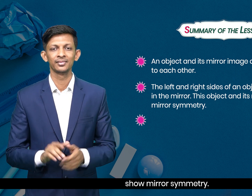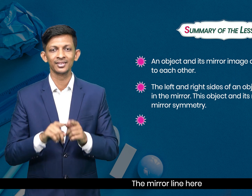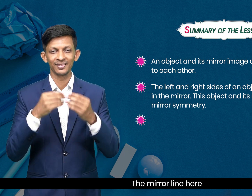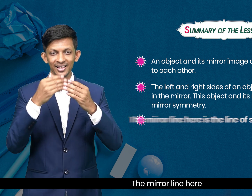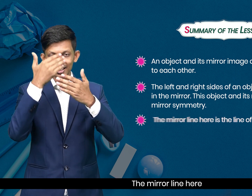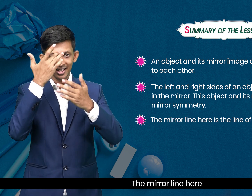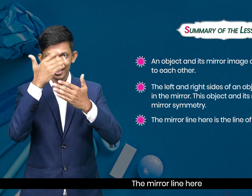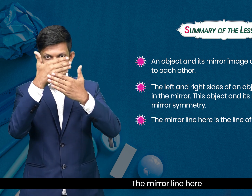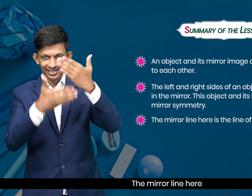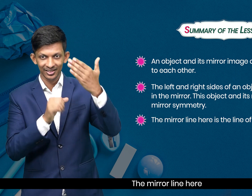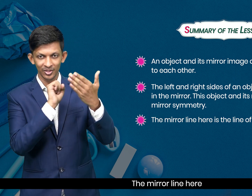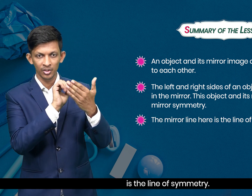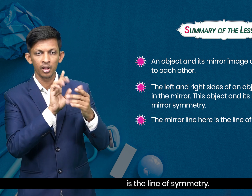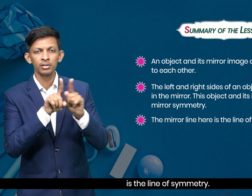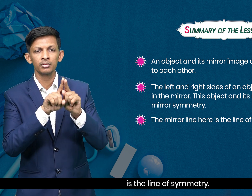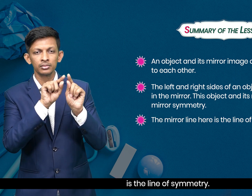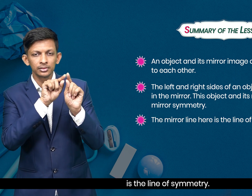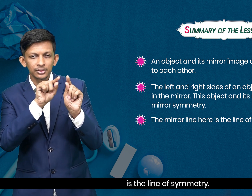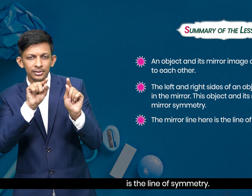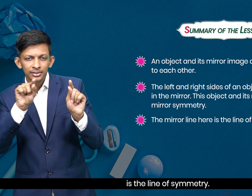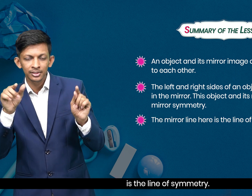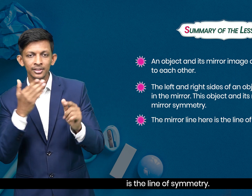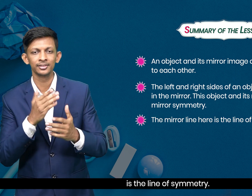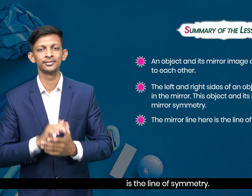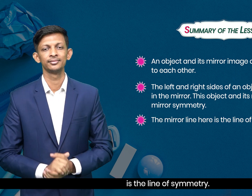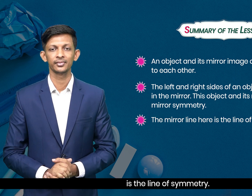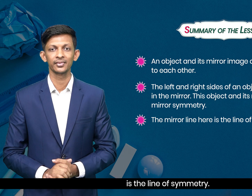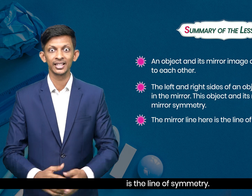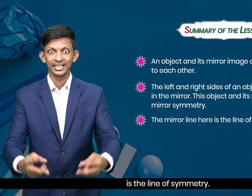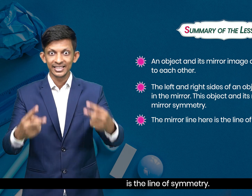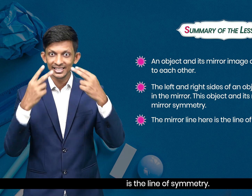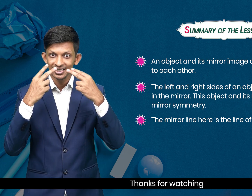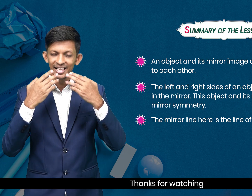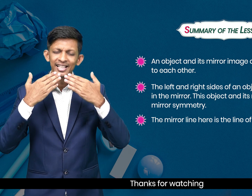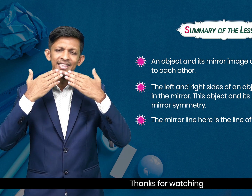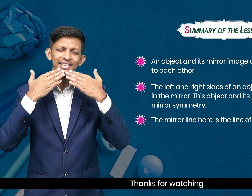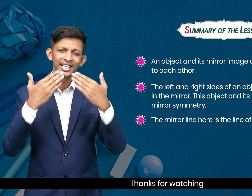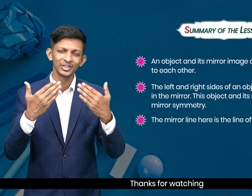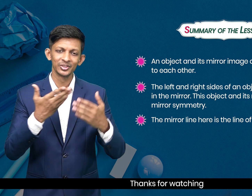The mirror line here is the line of symmetry. Thanks for watching.